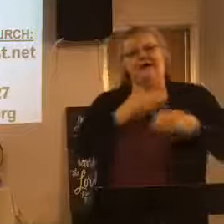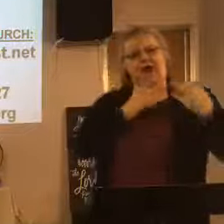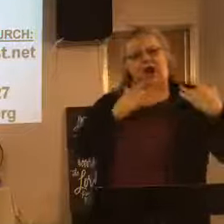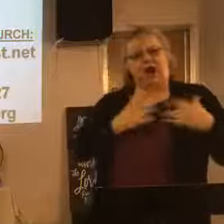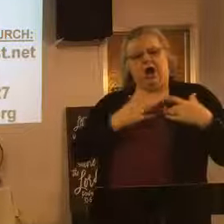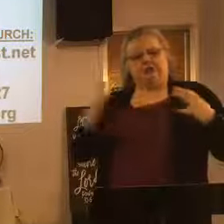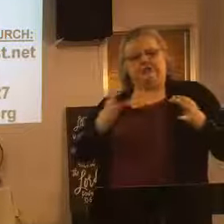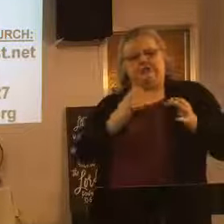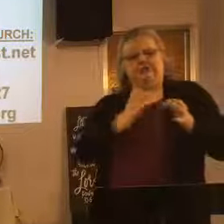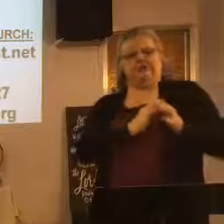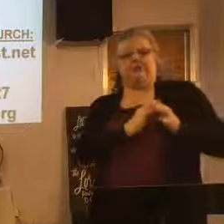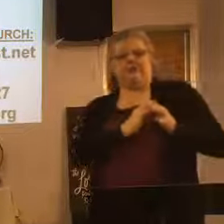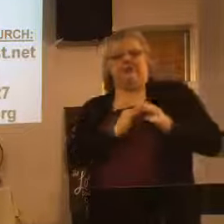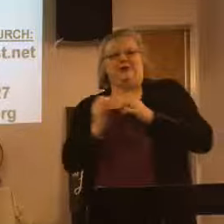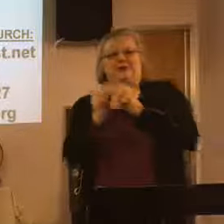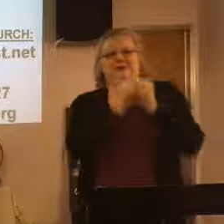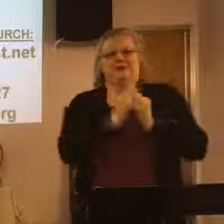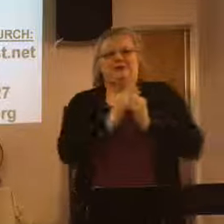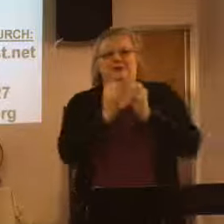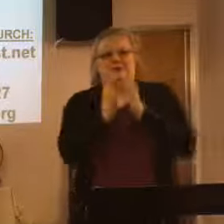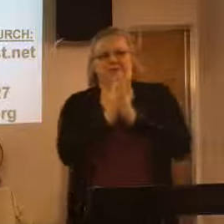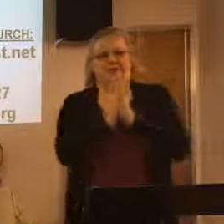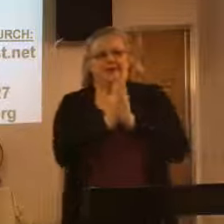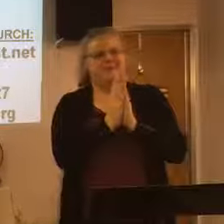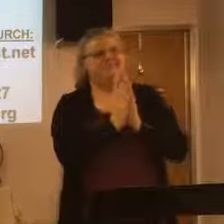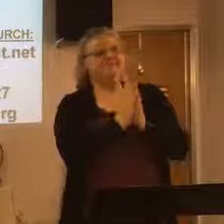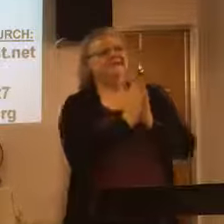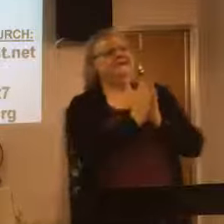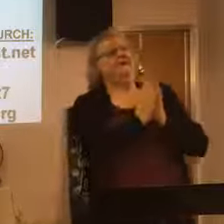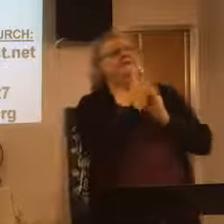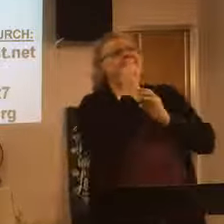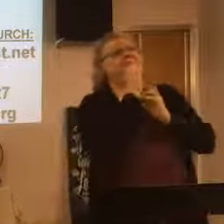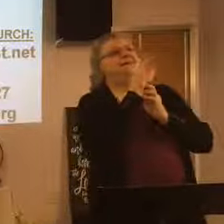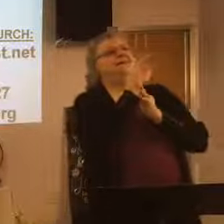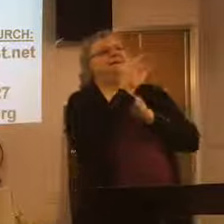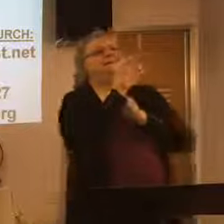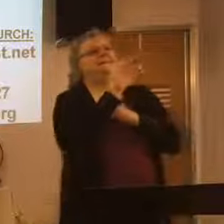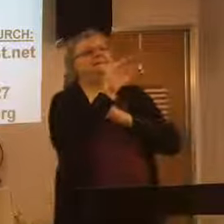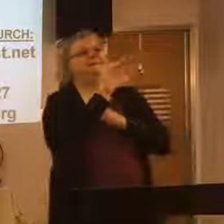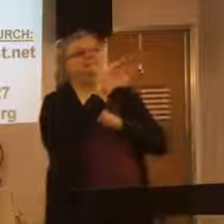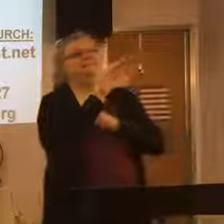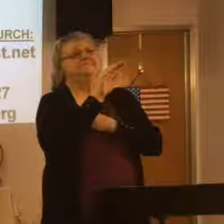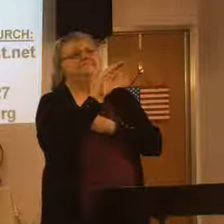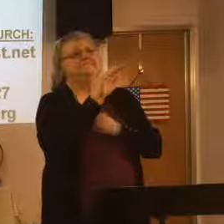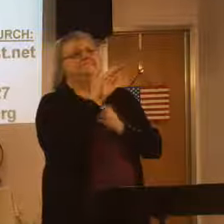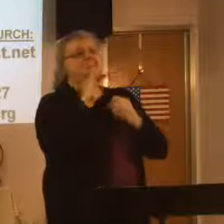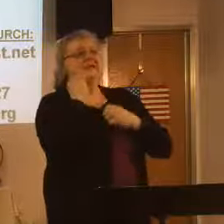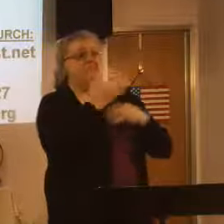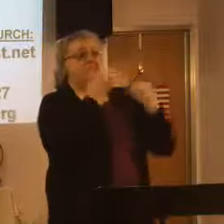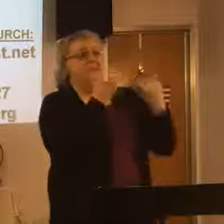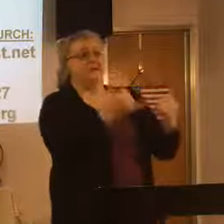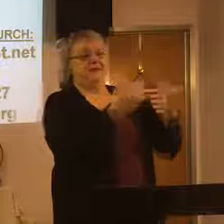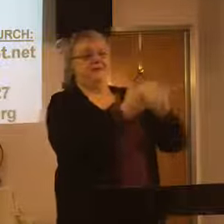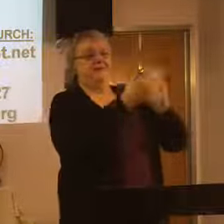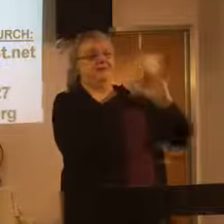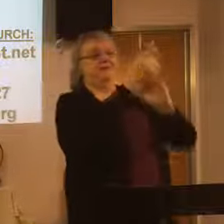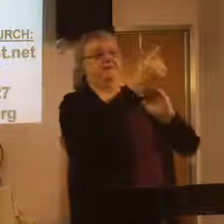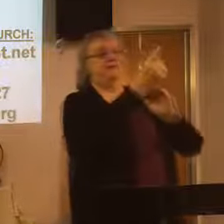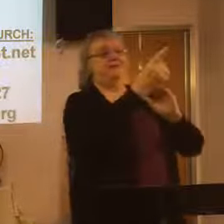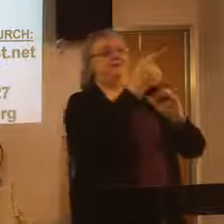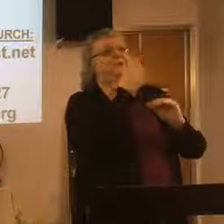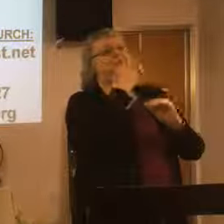prayer. Let's pray. Heavenly Father, we come before you this morning, and again we say